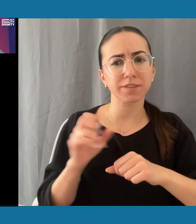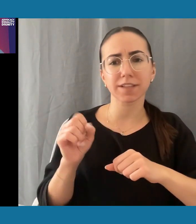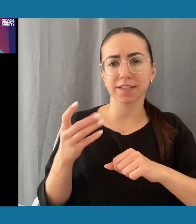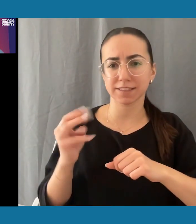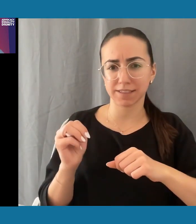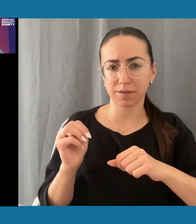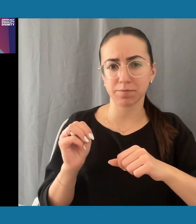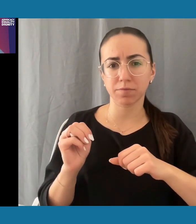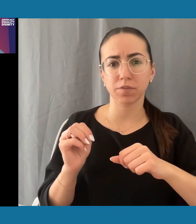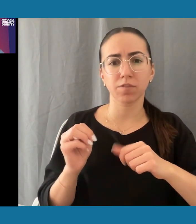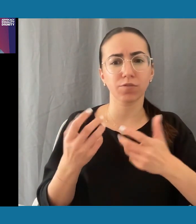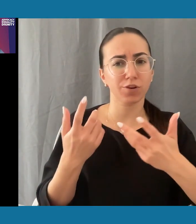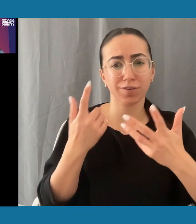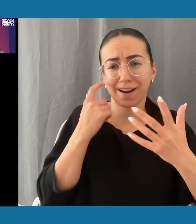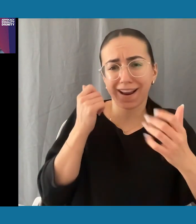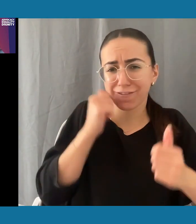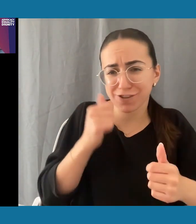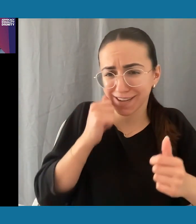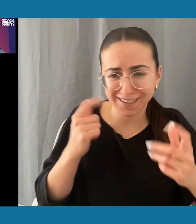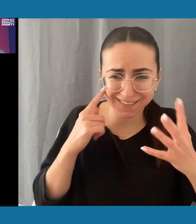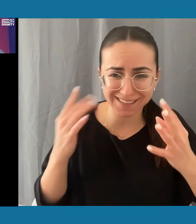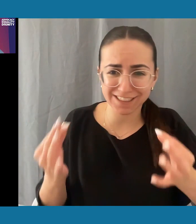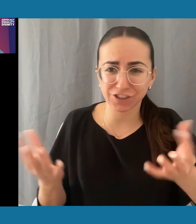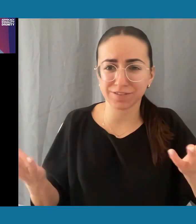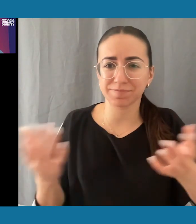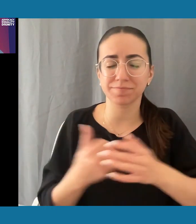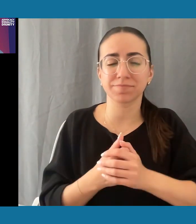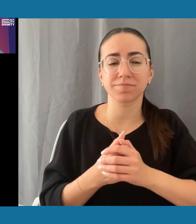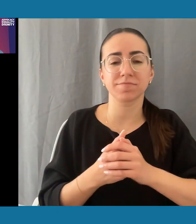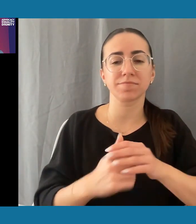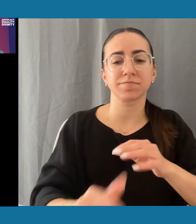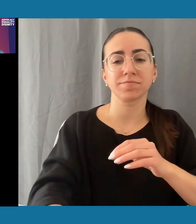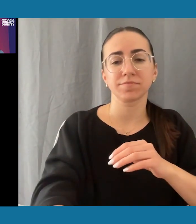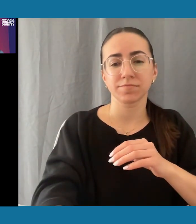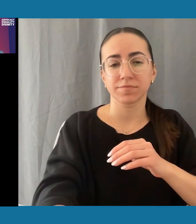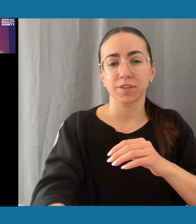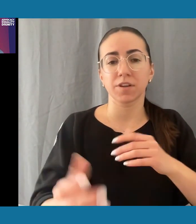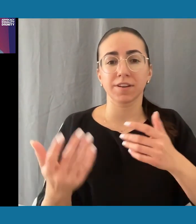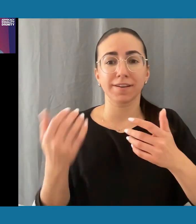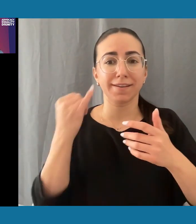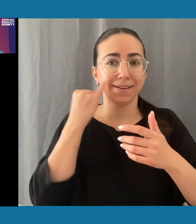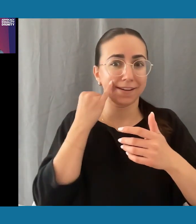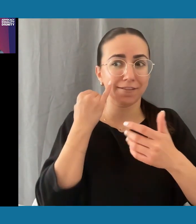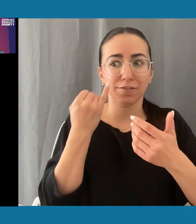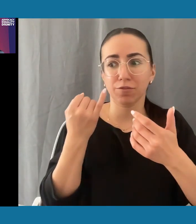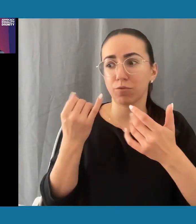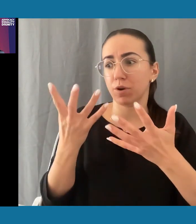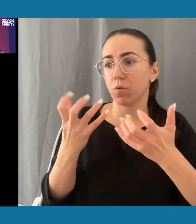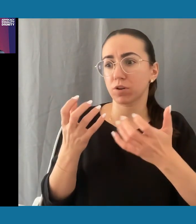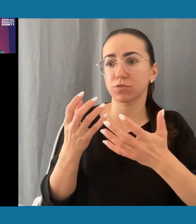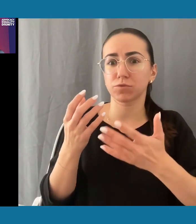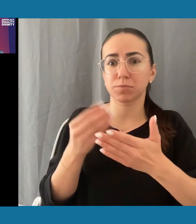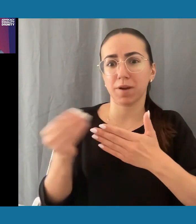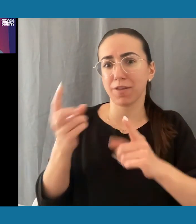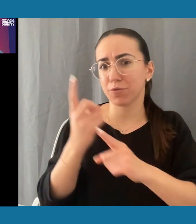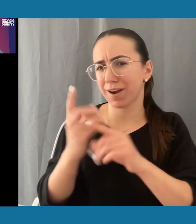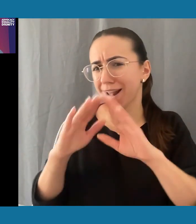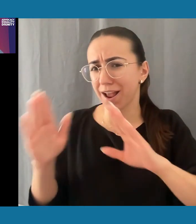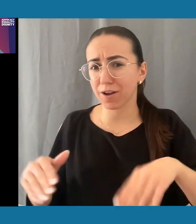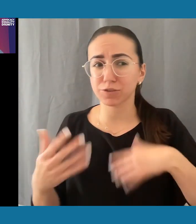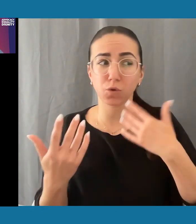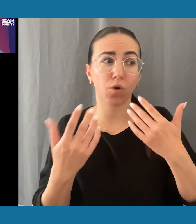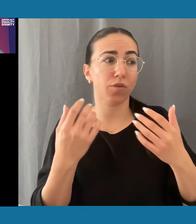decisions. You know, deciding whether the houses that we want to buy is the right choice, whether that car repair is a good